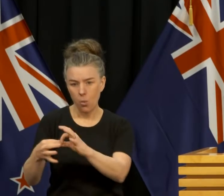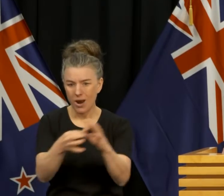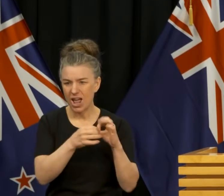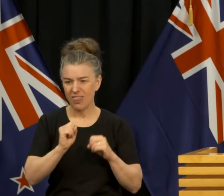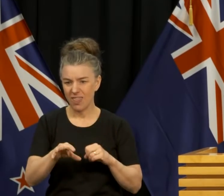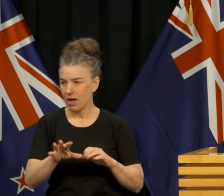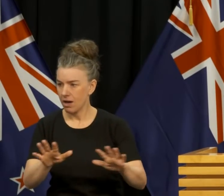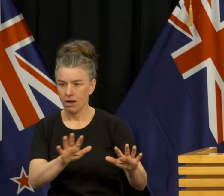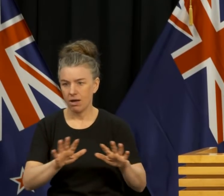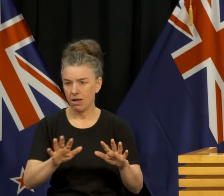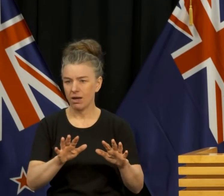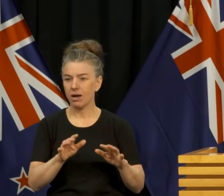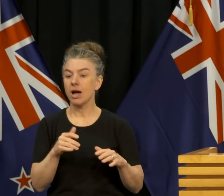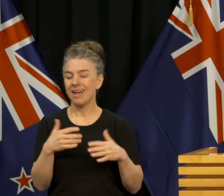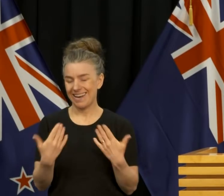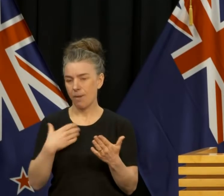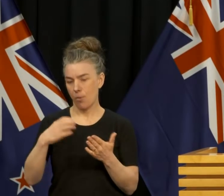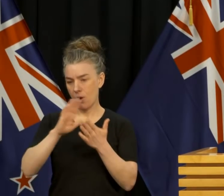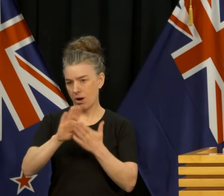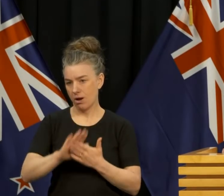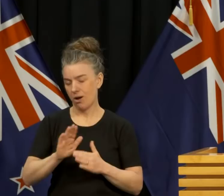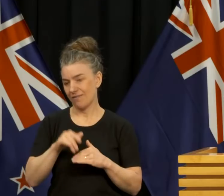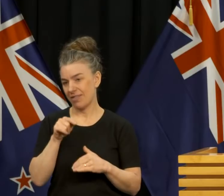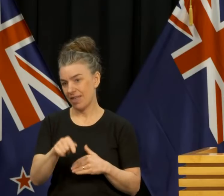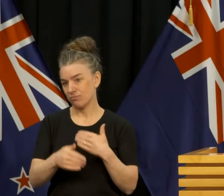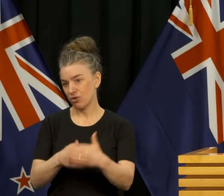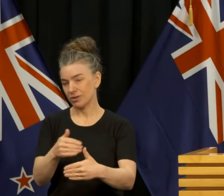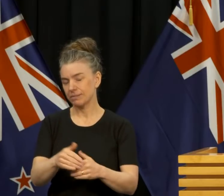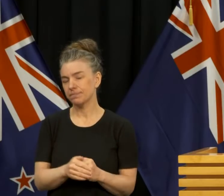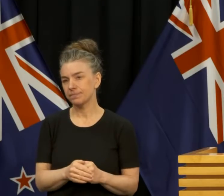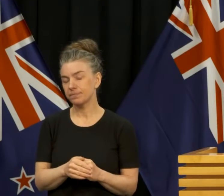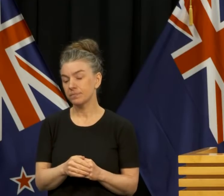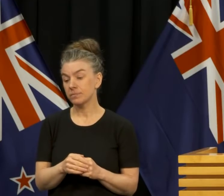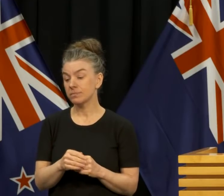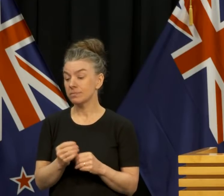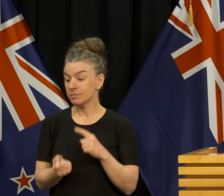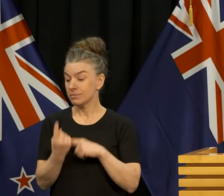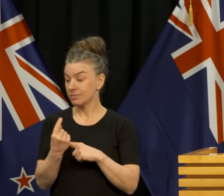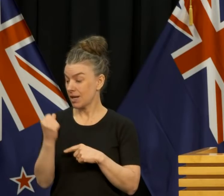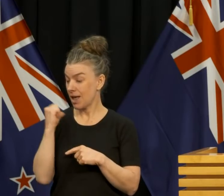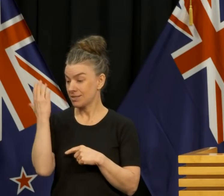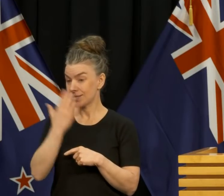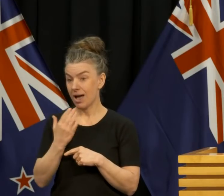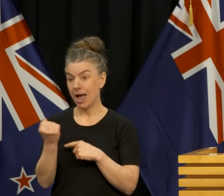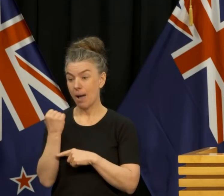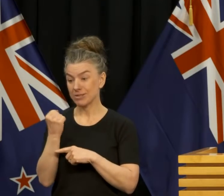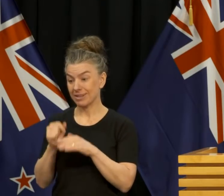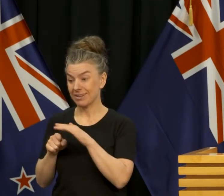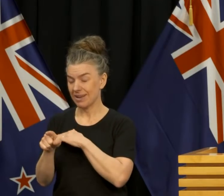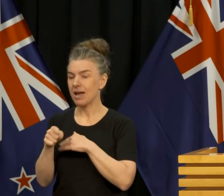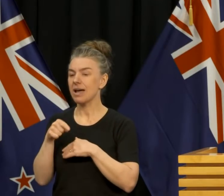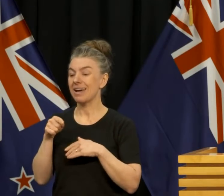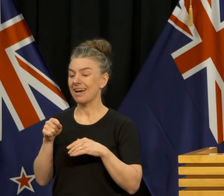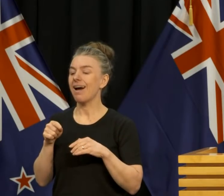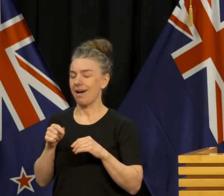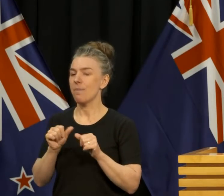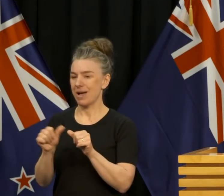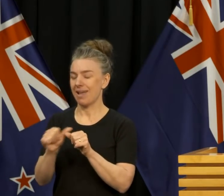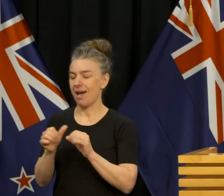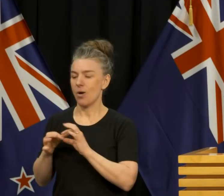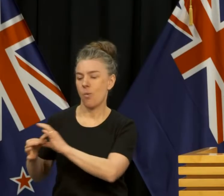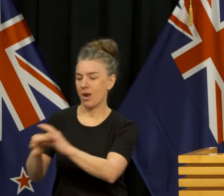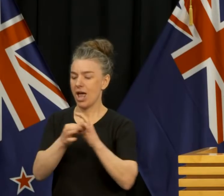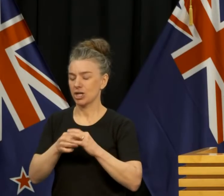coordinated. Processes have been tightened up as a result of that, and you saw, as a result of the incident last night, a much faster and more